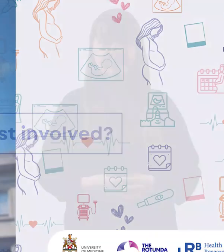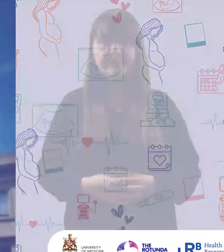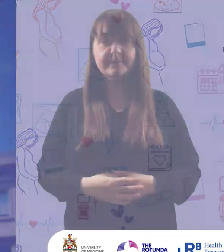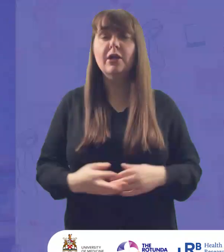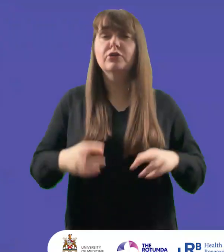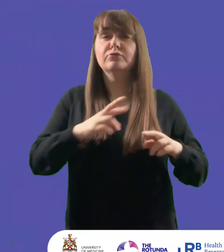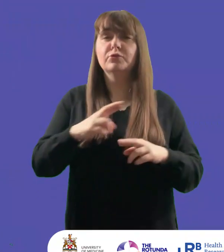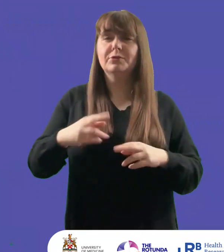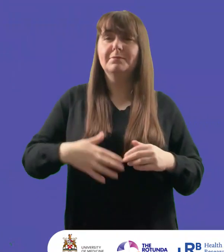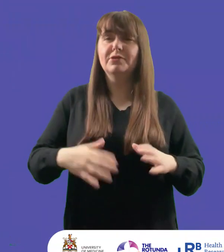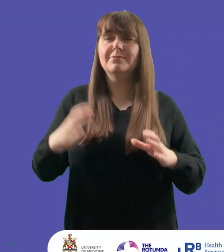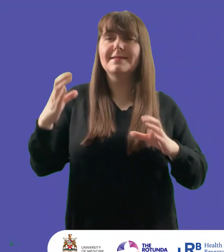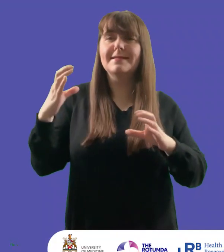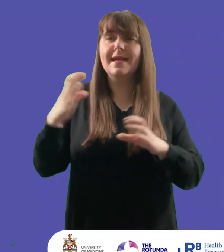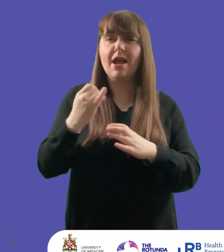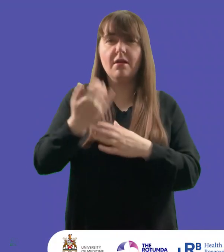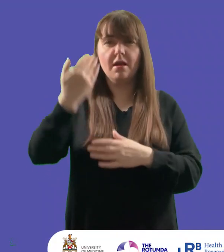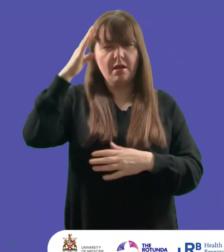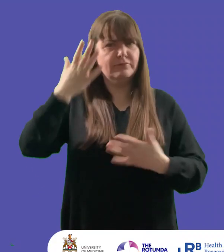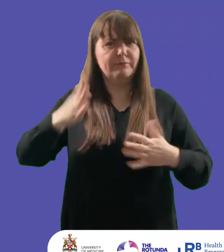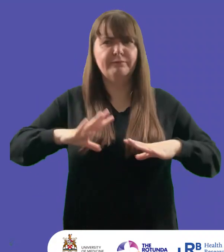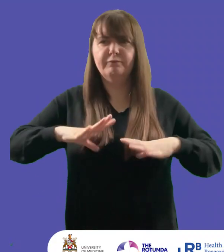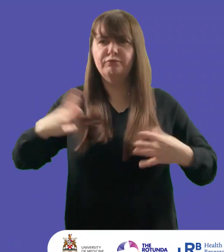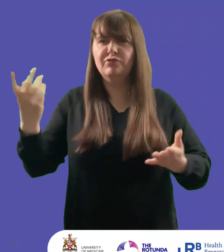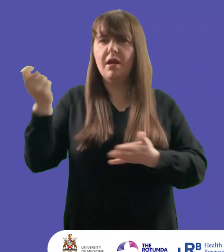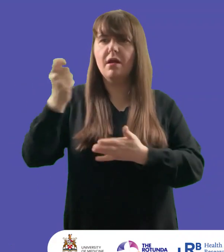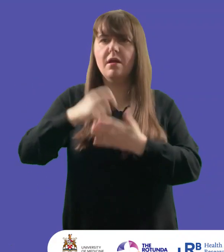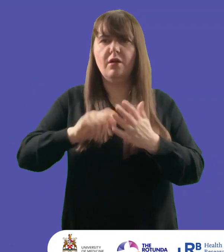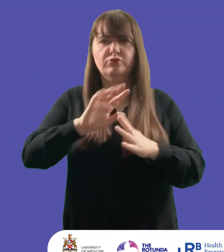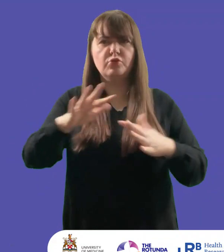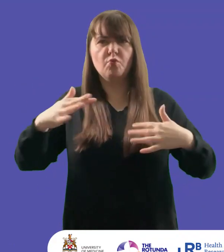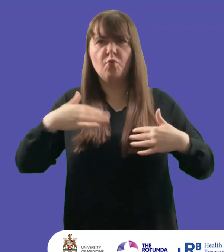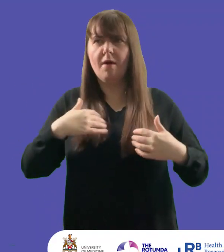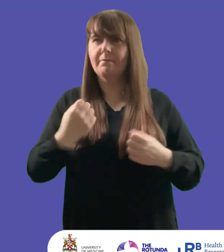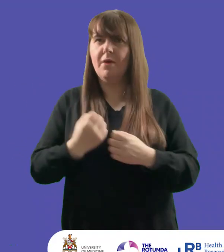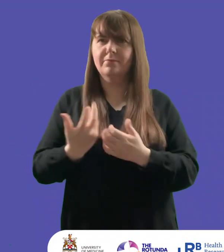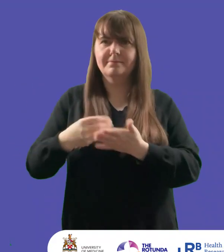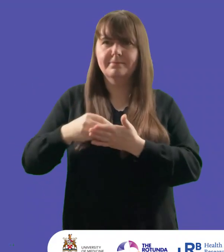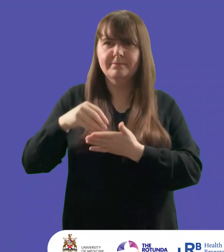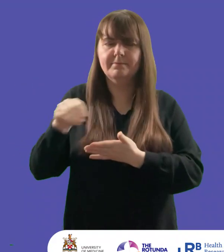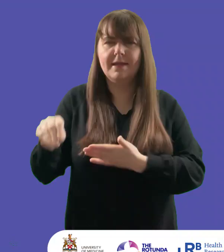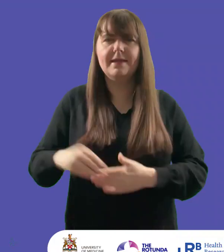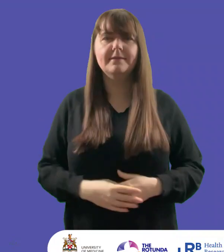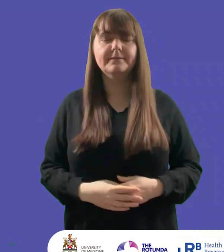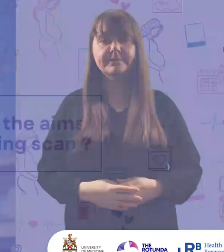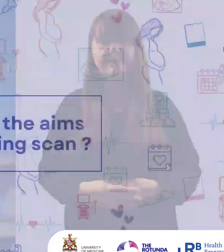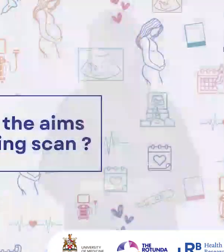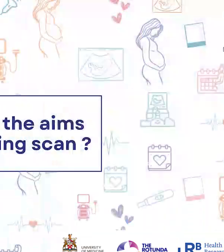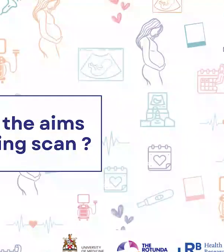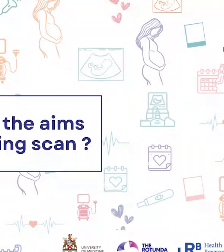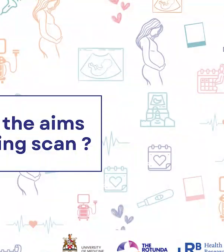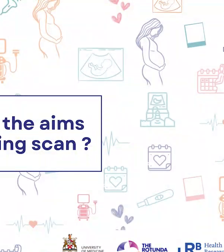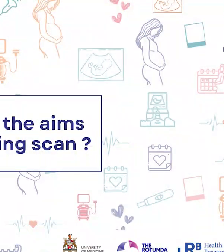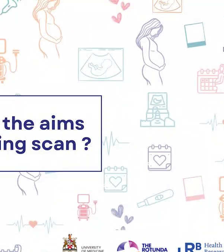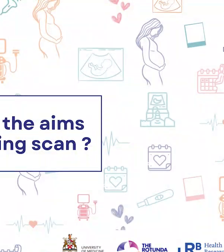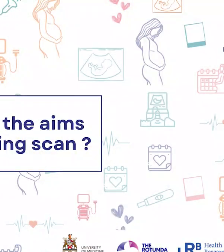The routine maternity care in Ireland is free of cost, so you don't need to pay anything.